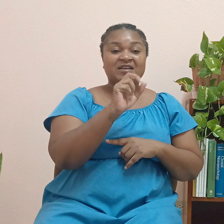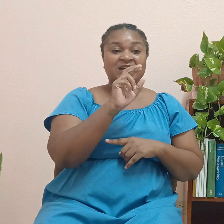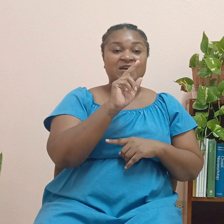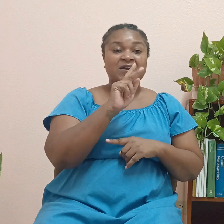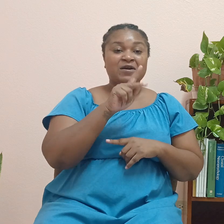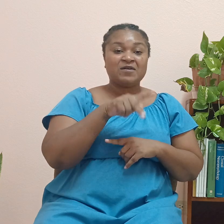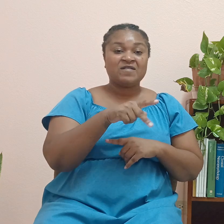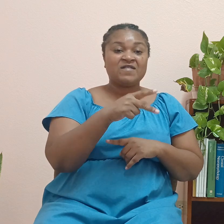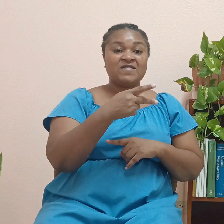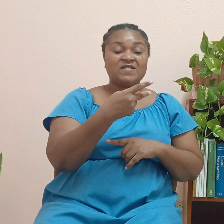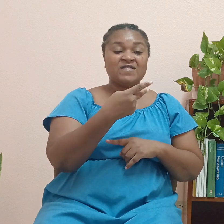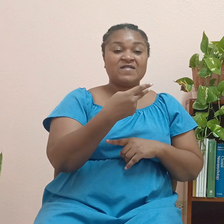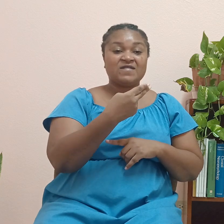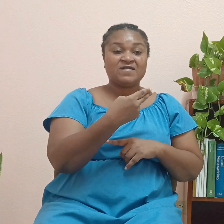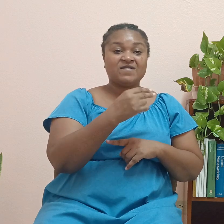Philippians,